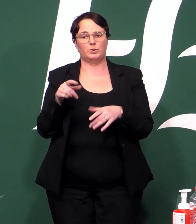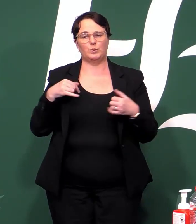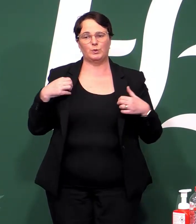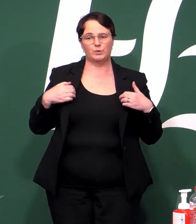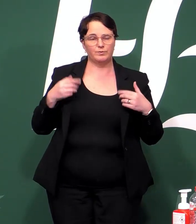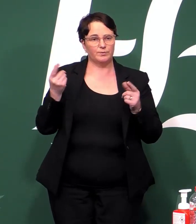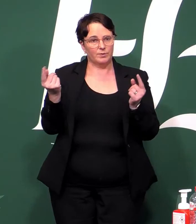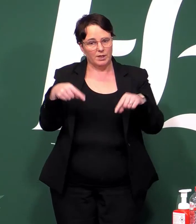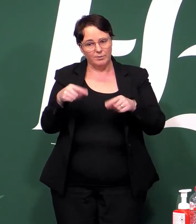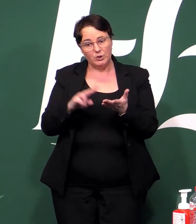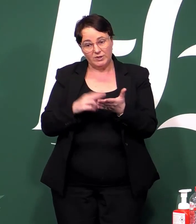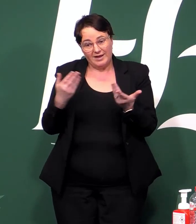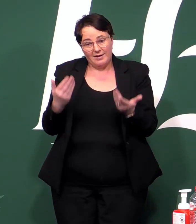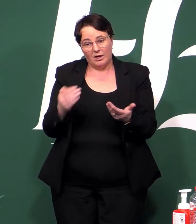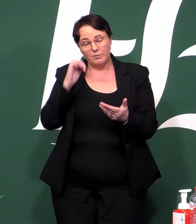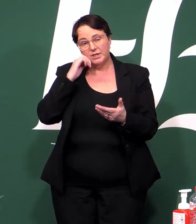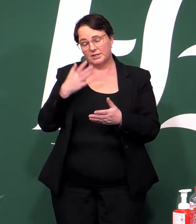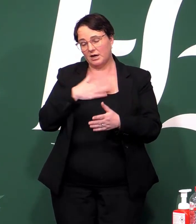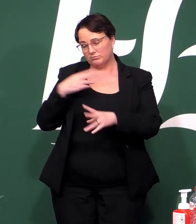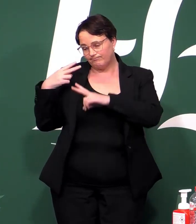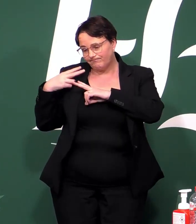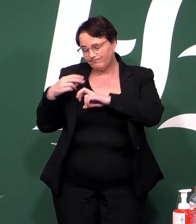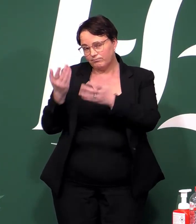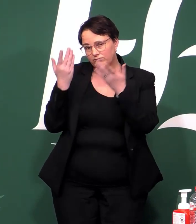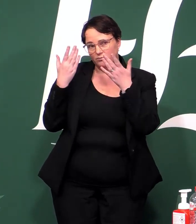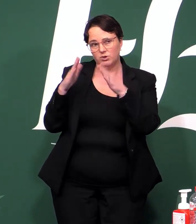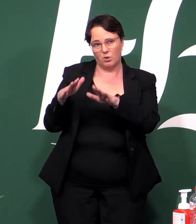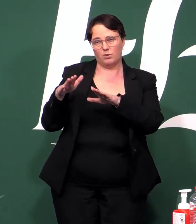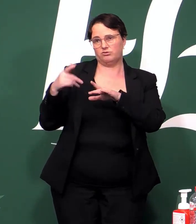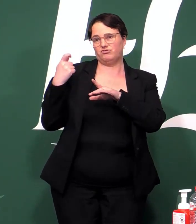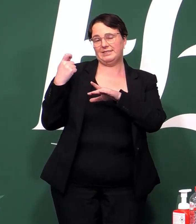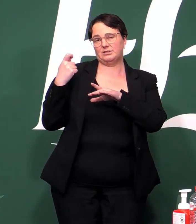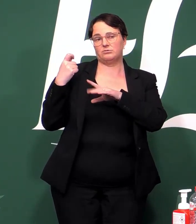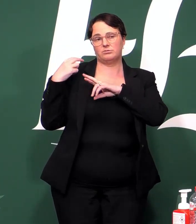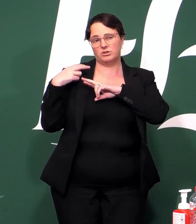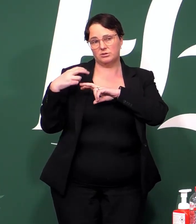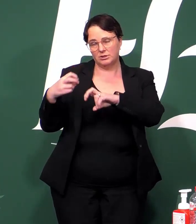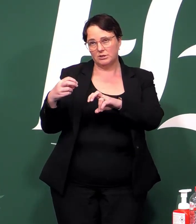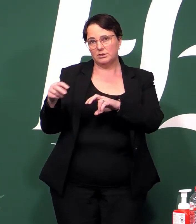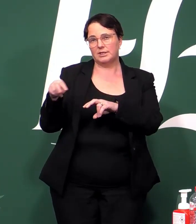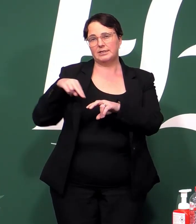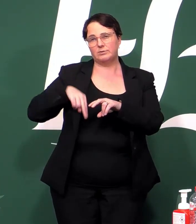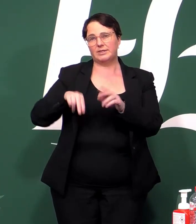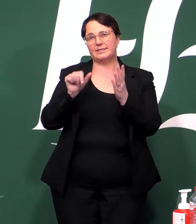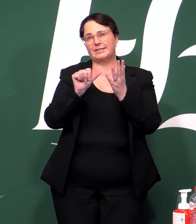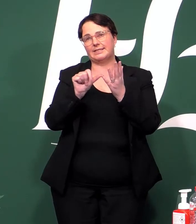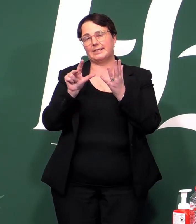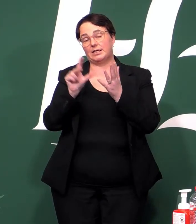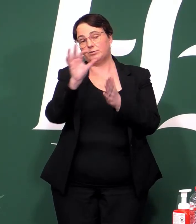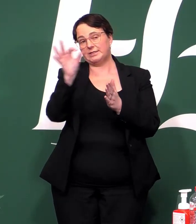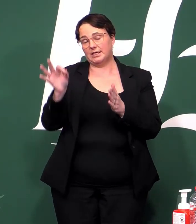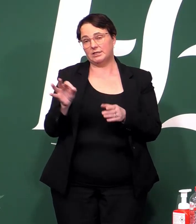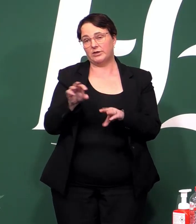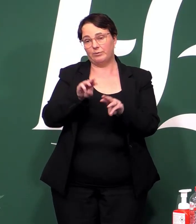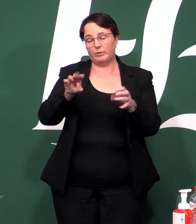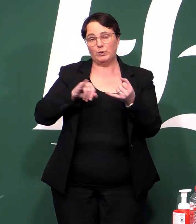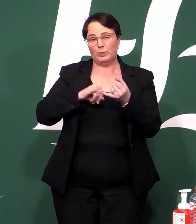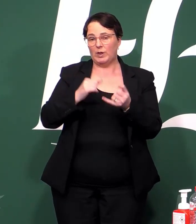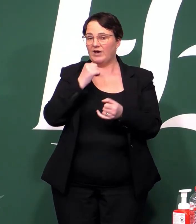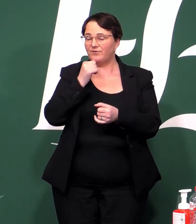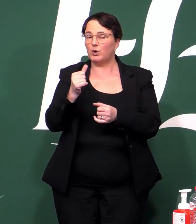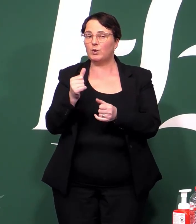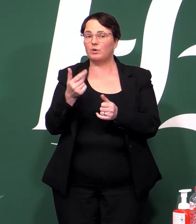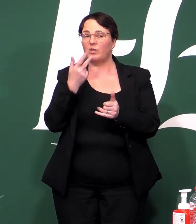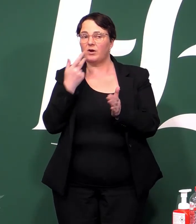to try and utilise it now, because our research is actually showing from recent research that close to 70%, 68% of those people who aren't